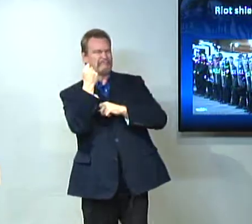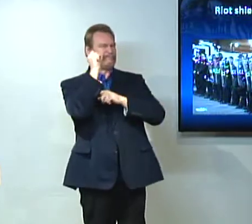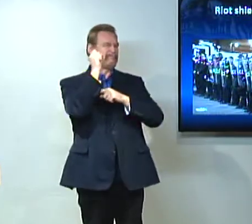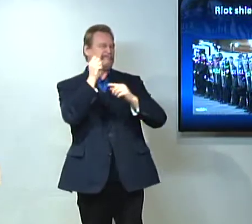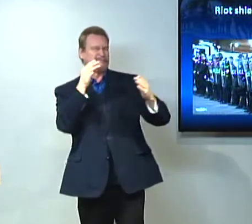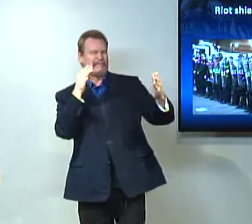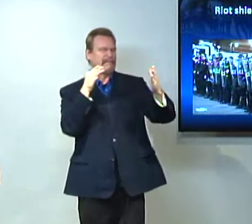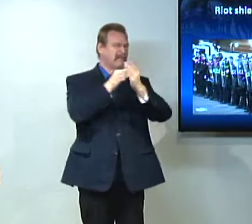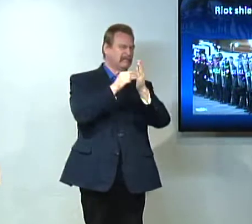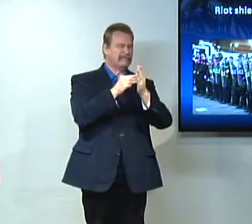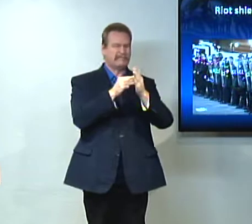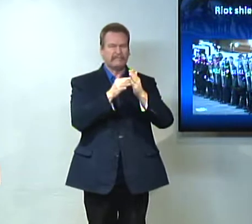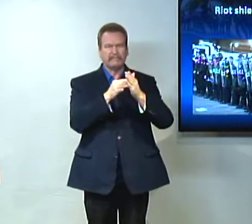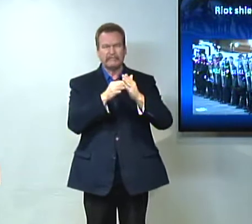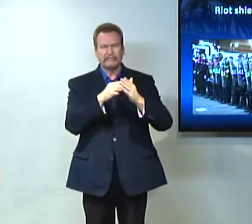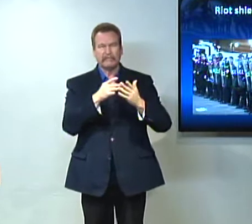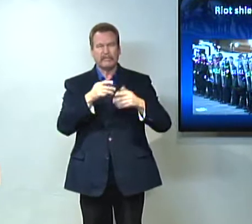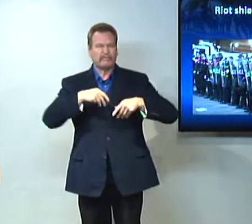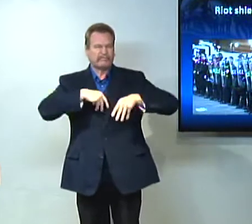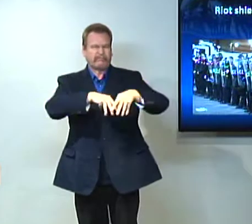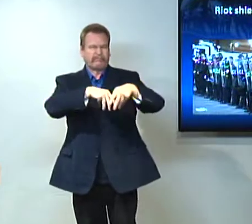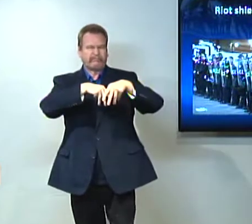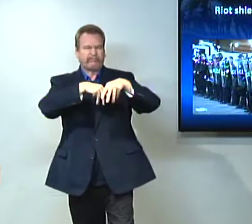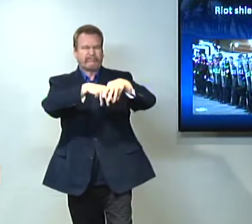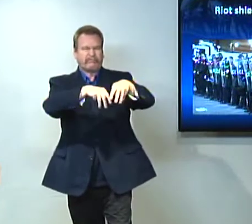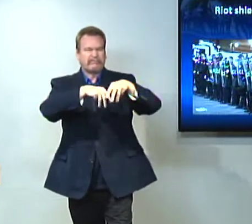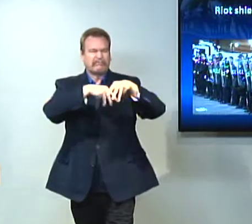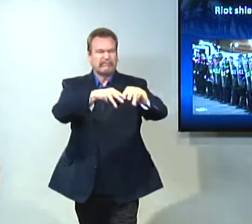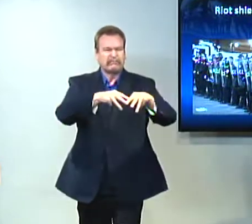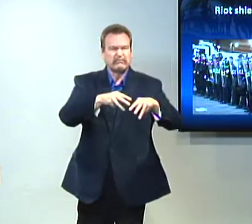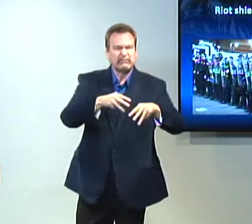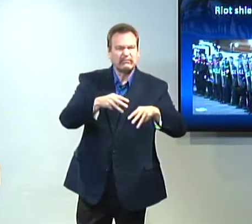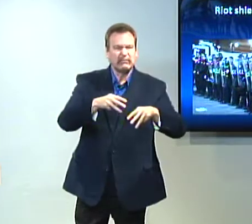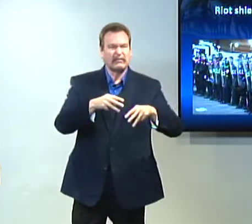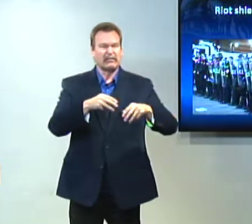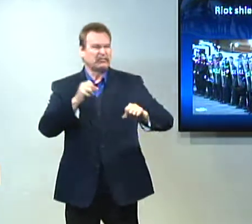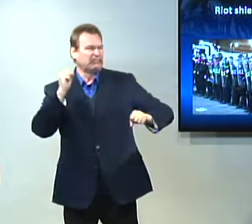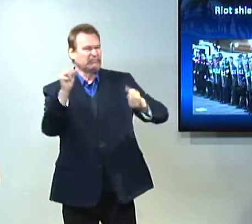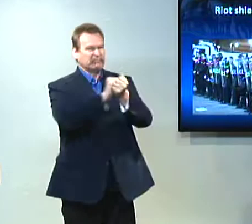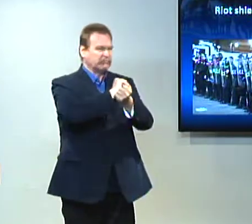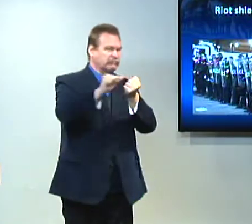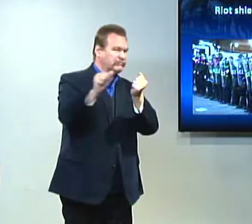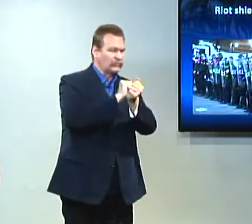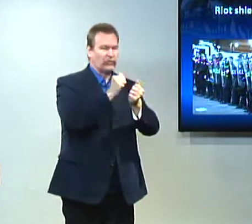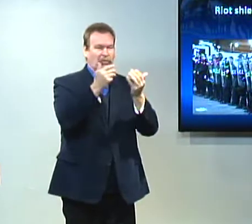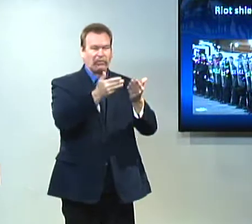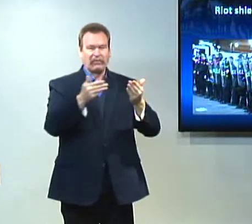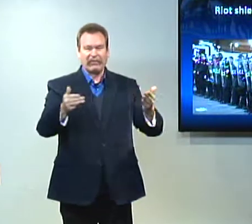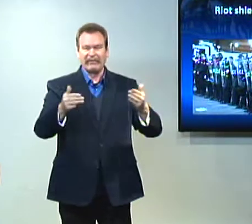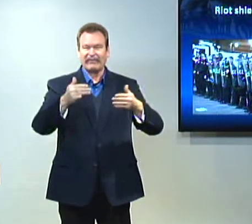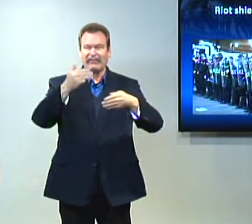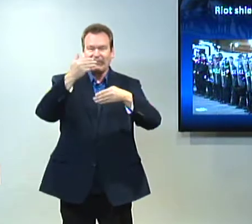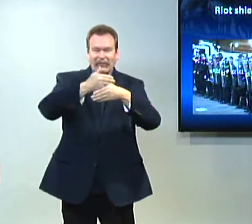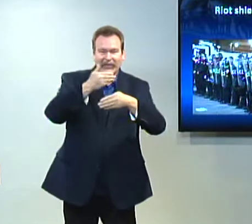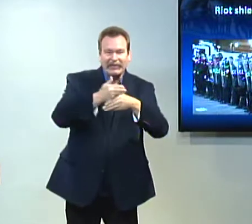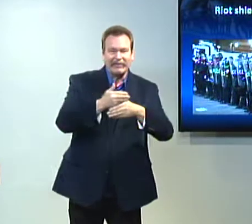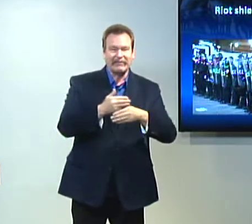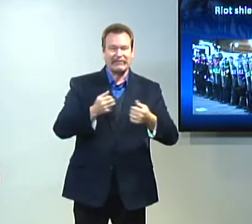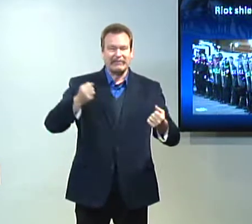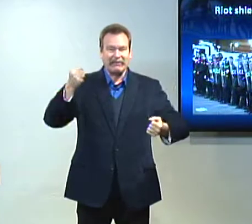And maybe people carry signs and they're against something, and so people go out and they march against something, whatever that cause may be. And